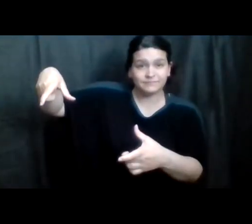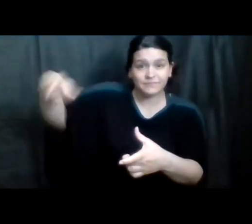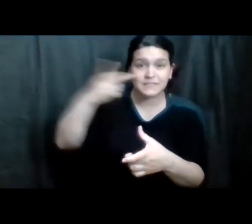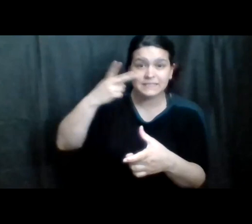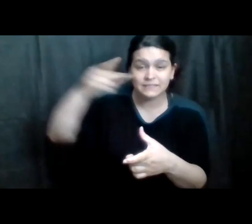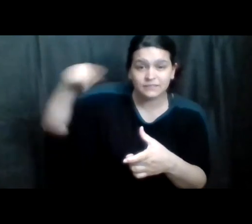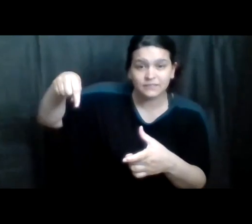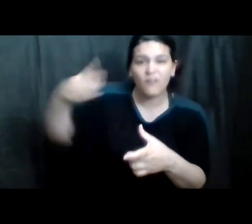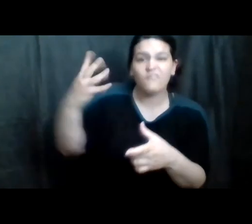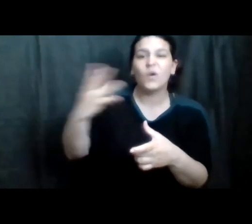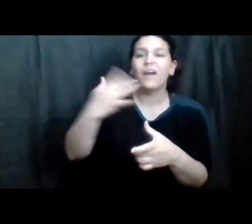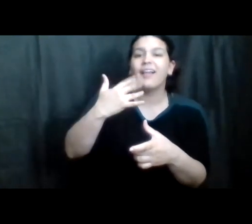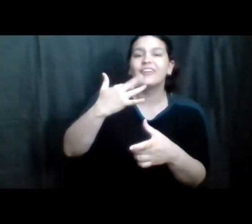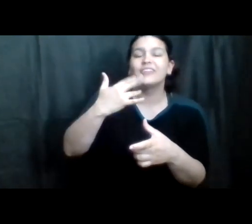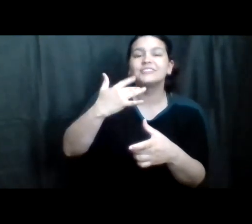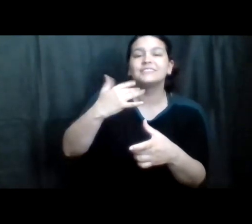four colors of corn.